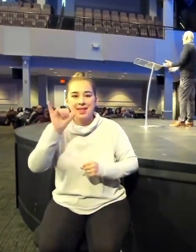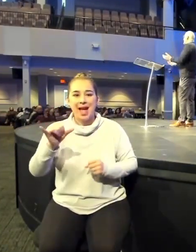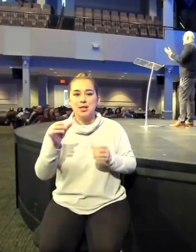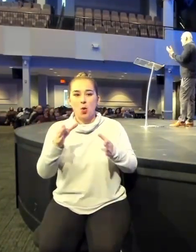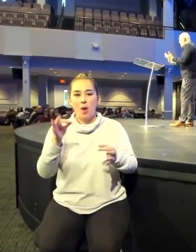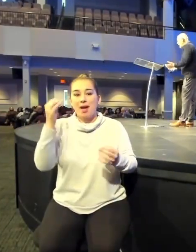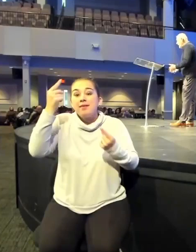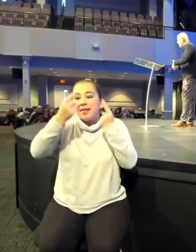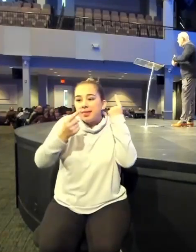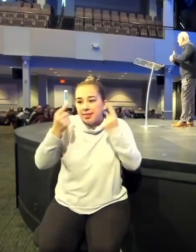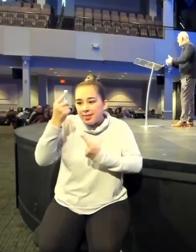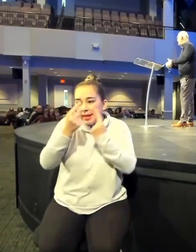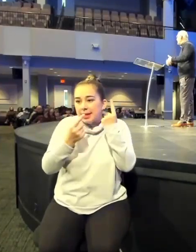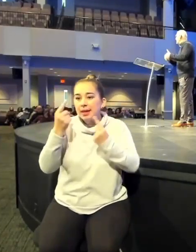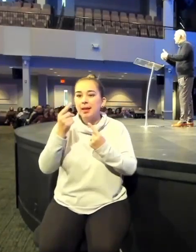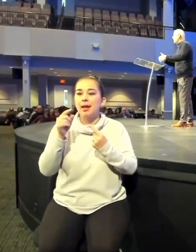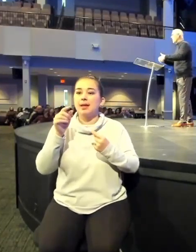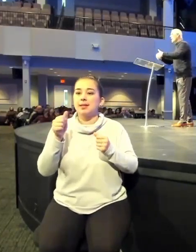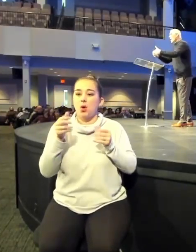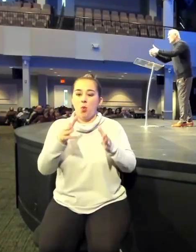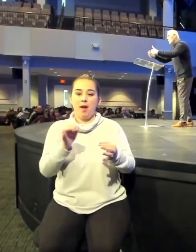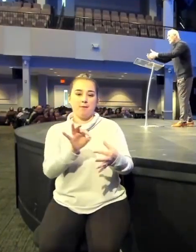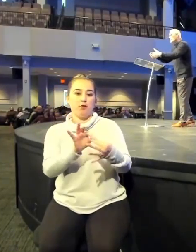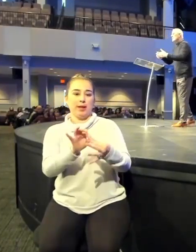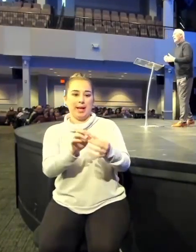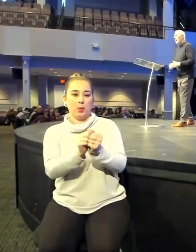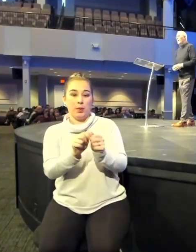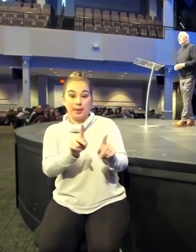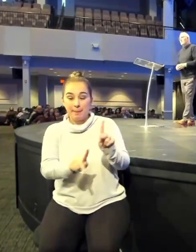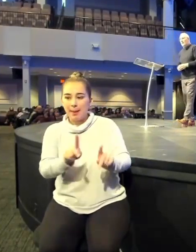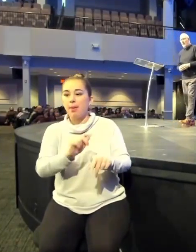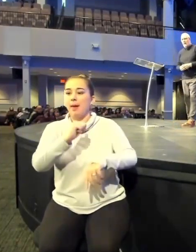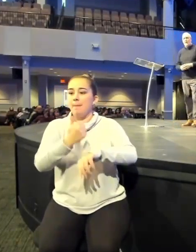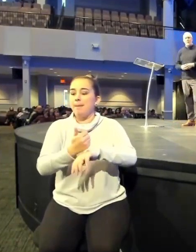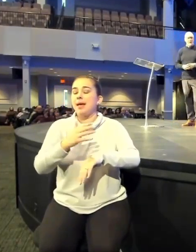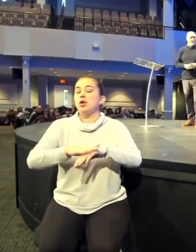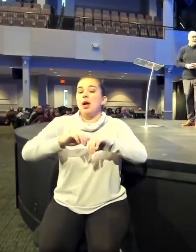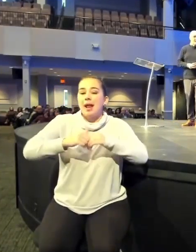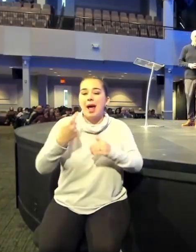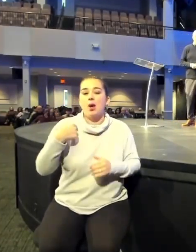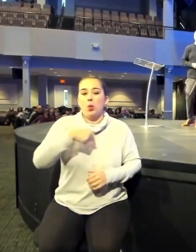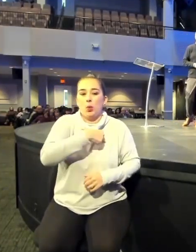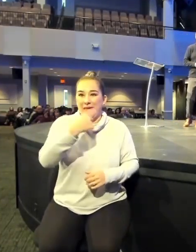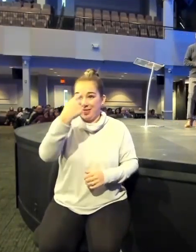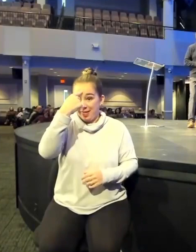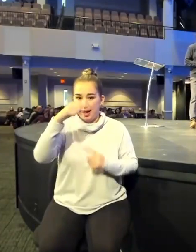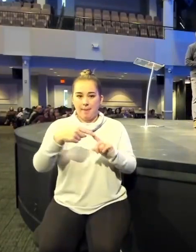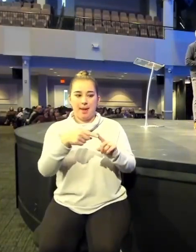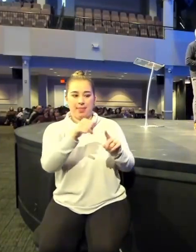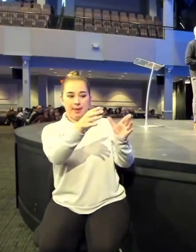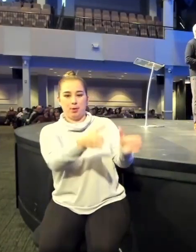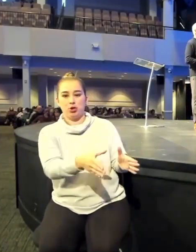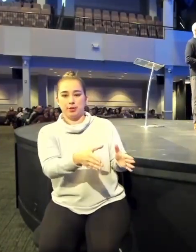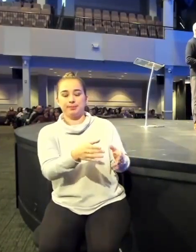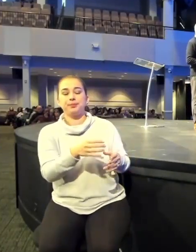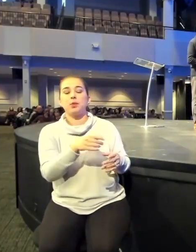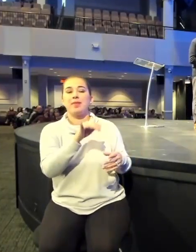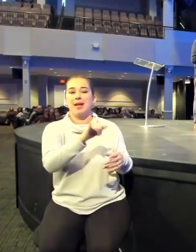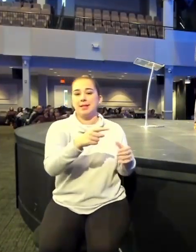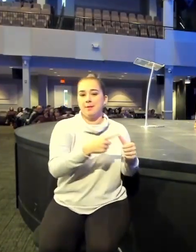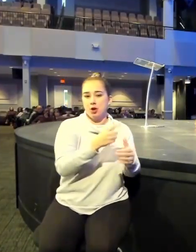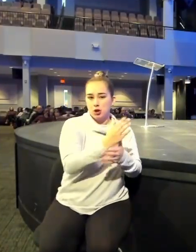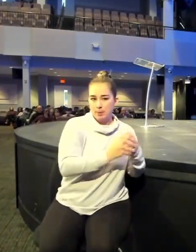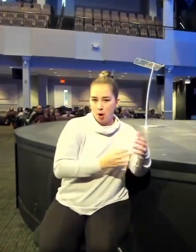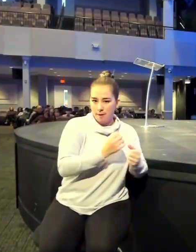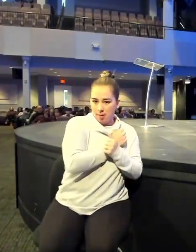thinking. It is a way of relating to people on the basis of how you and I think about them. There's a second element of love